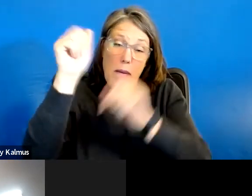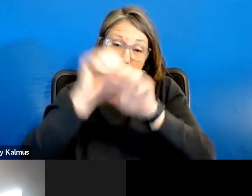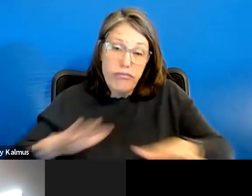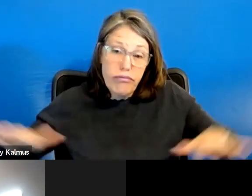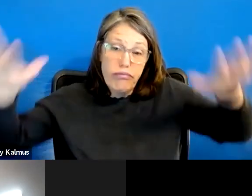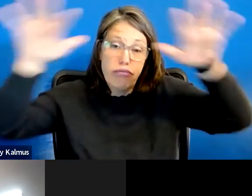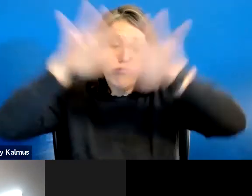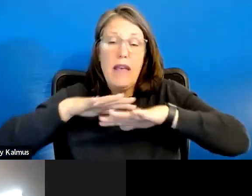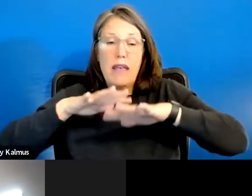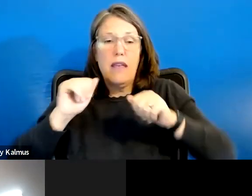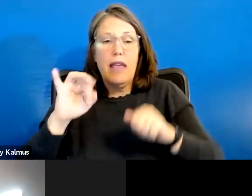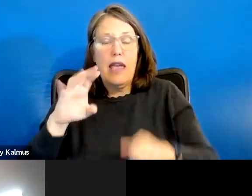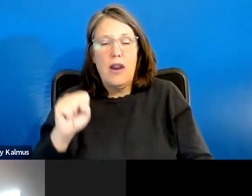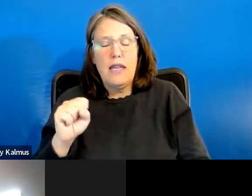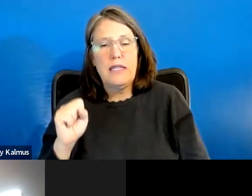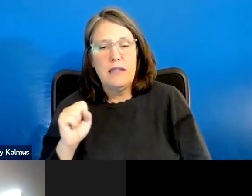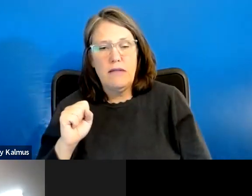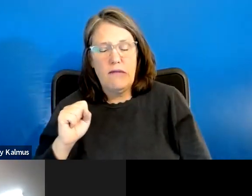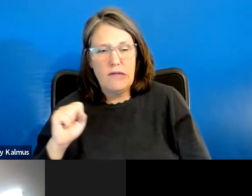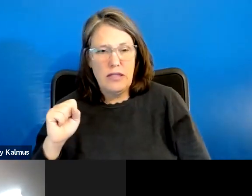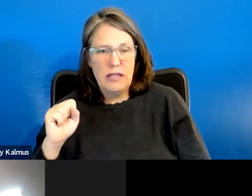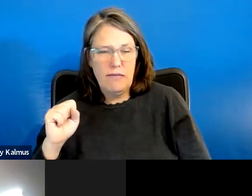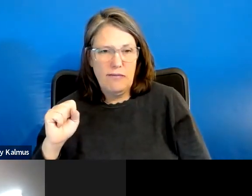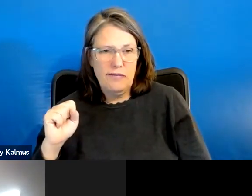should Arius?